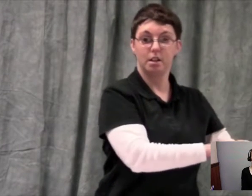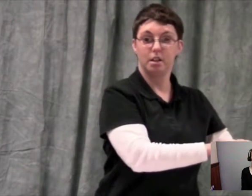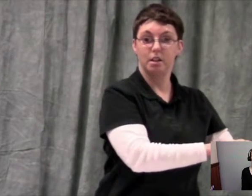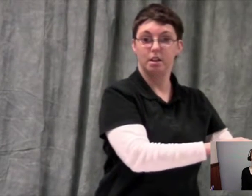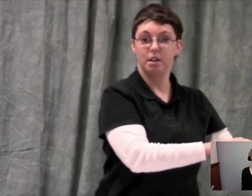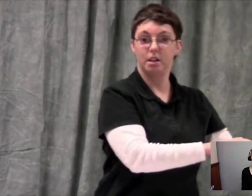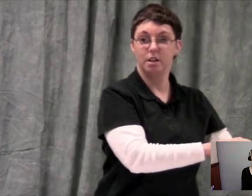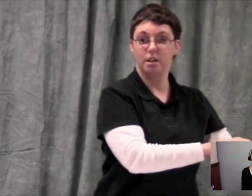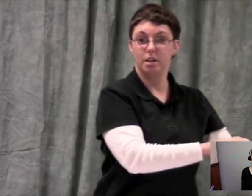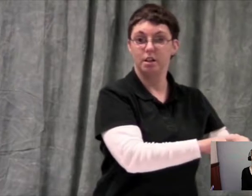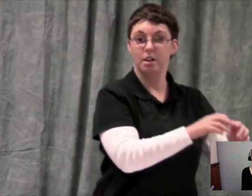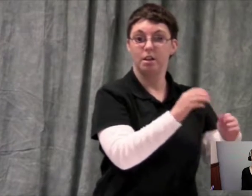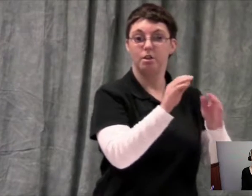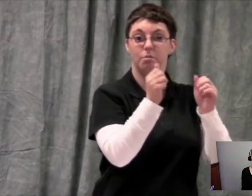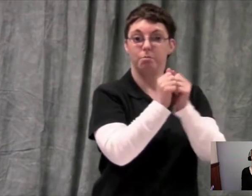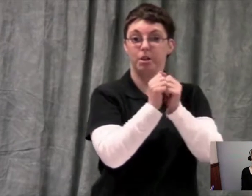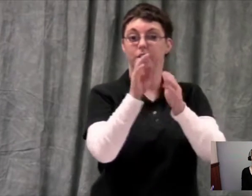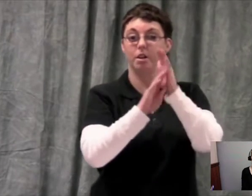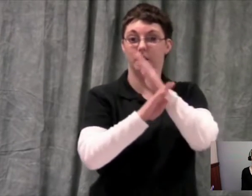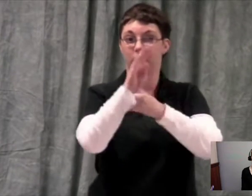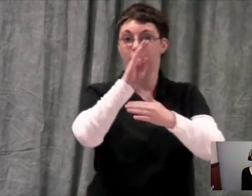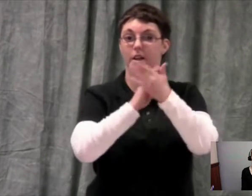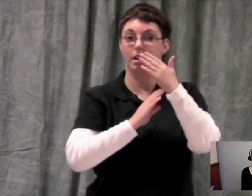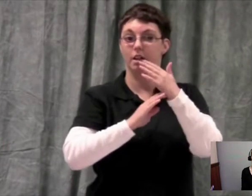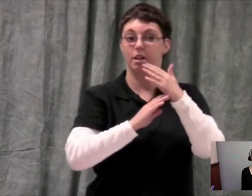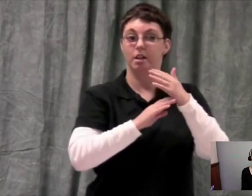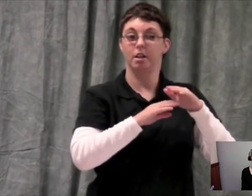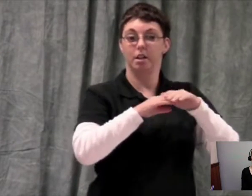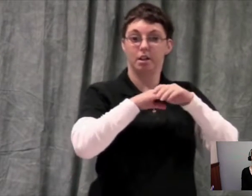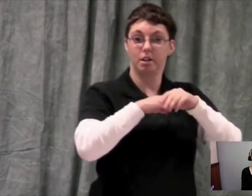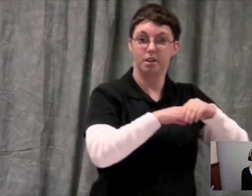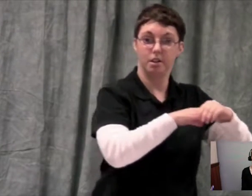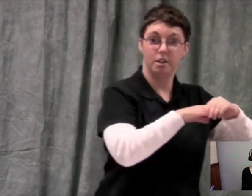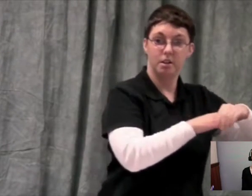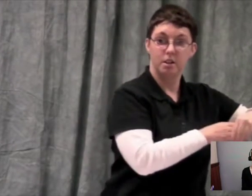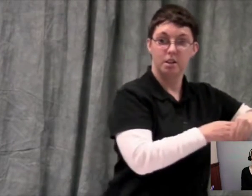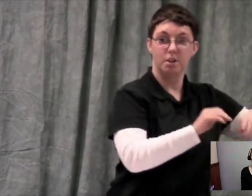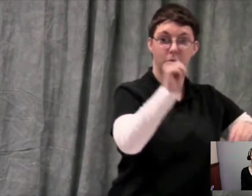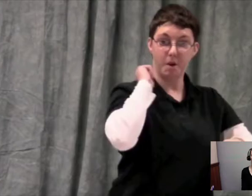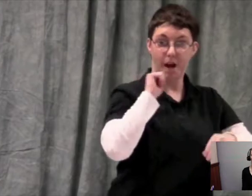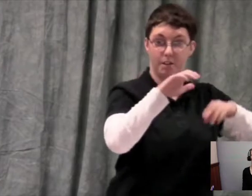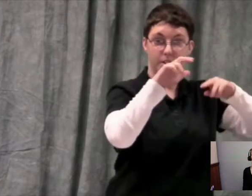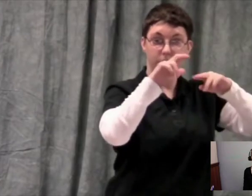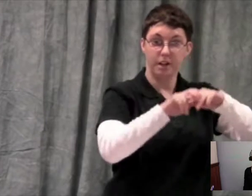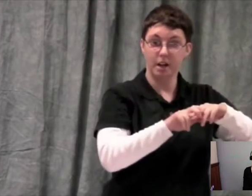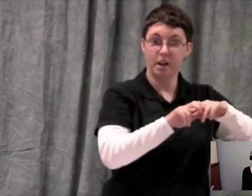and then with one of their hands, you will guide it to the arm or the back of the chair, and then the other